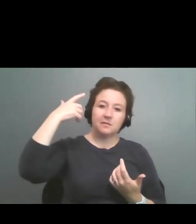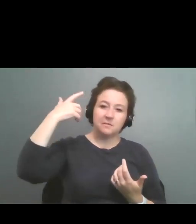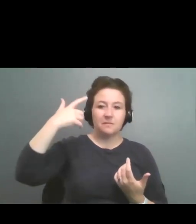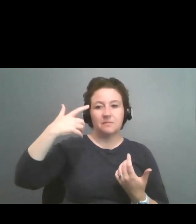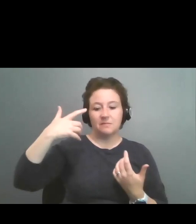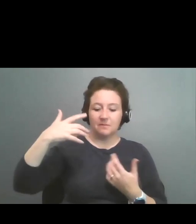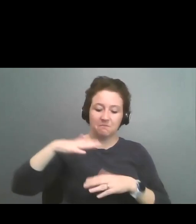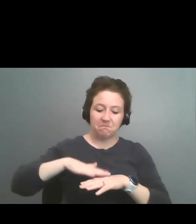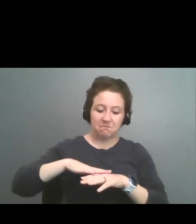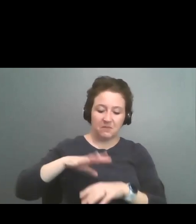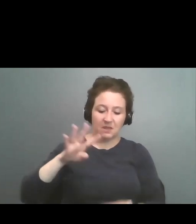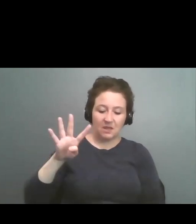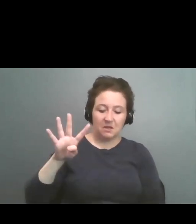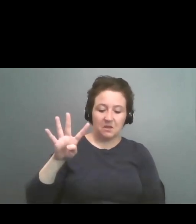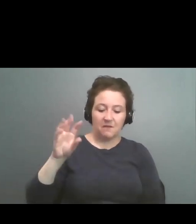40%